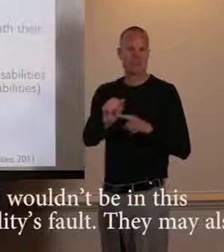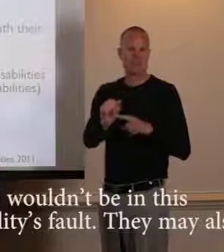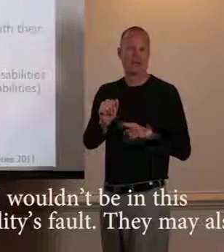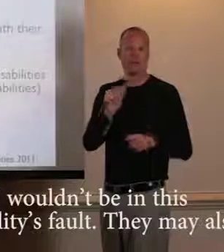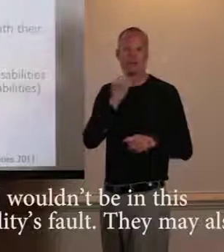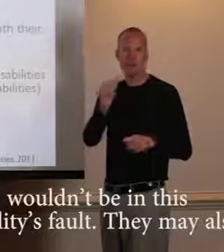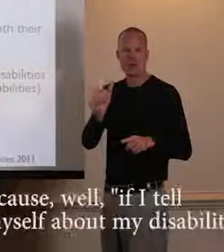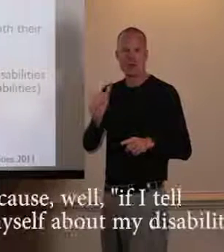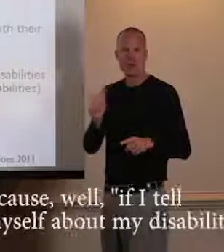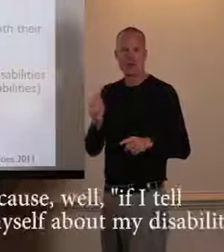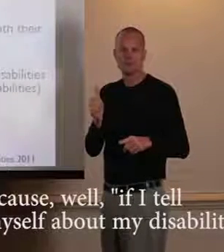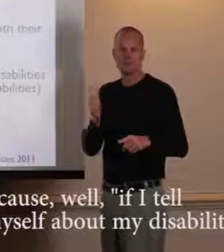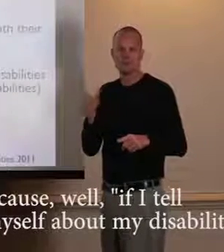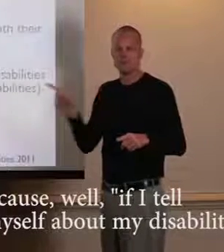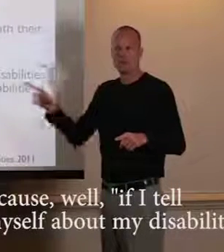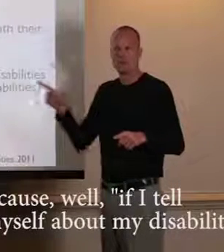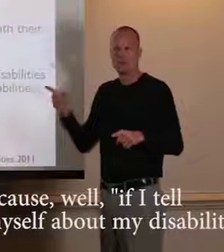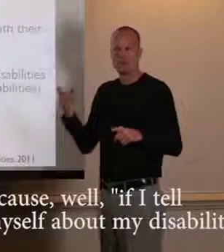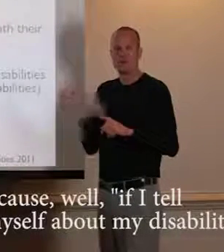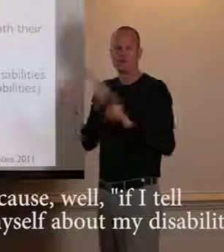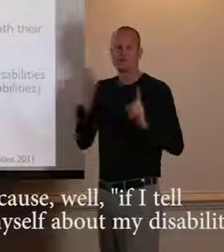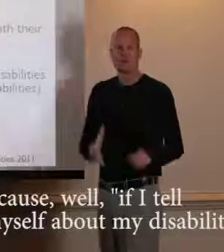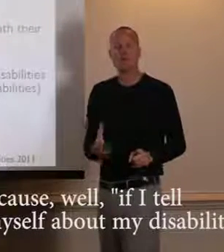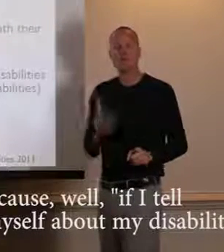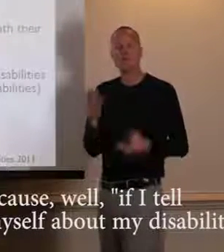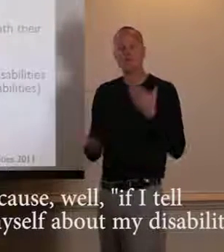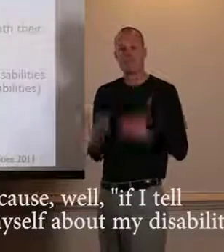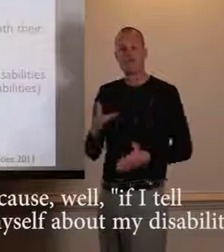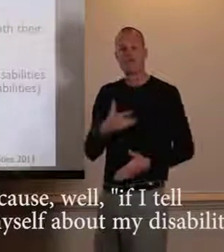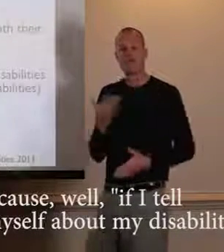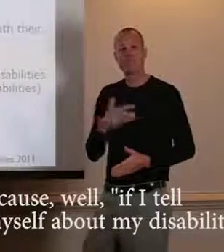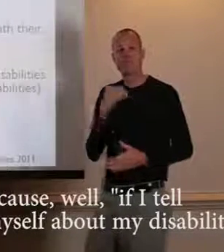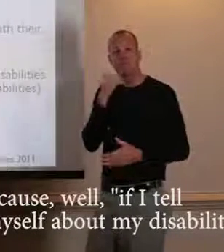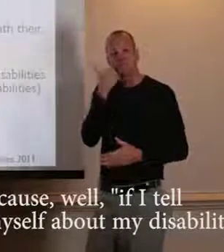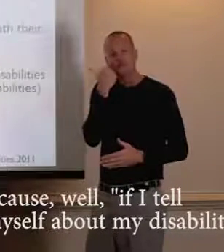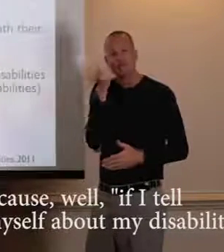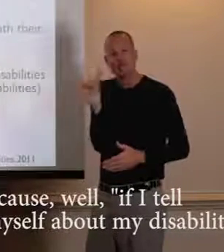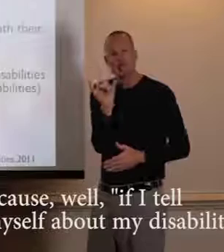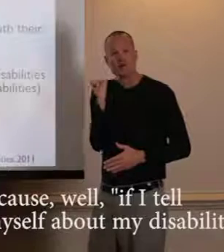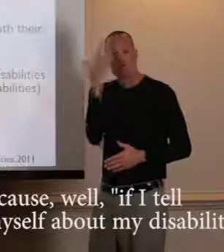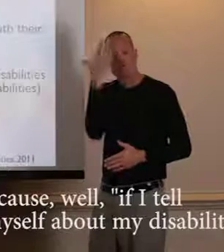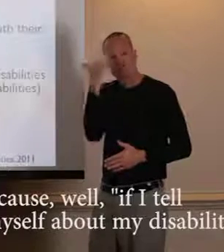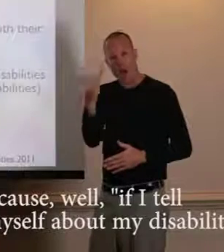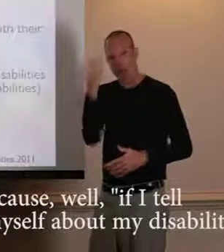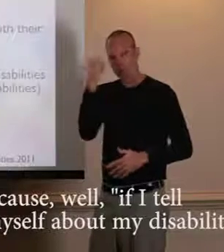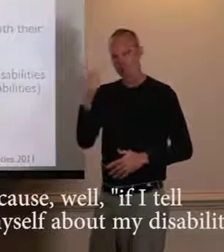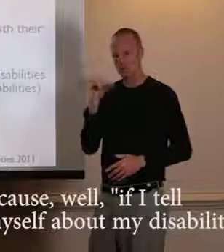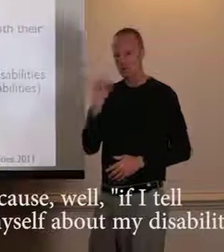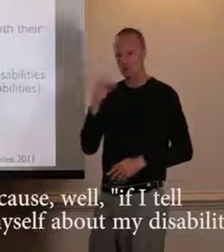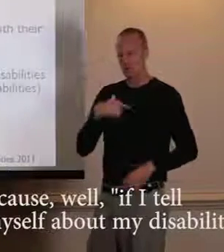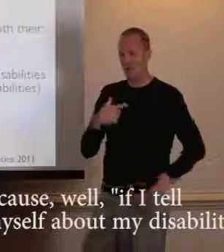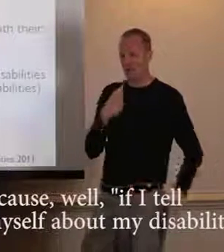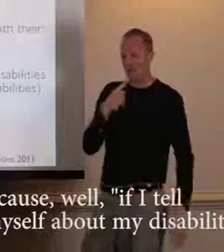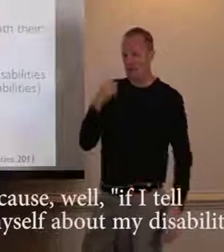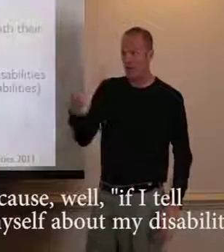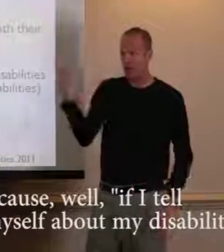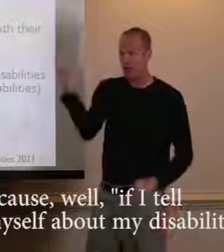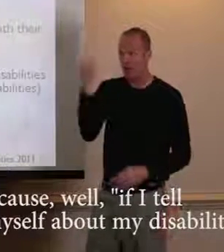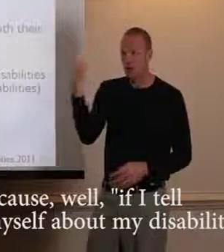They may also feel that they are shameful because, well, if I tell somebody, then I'm outing myself about my disability,